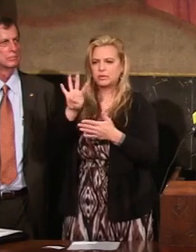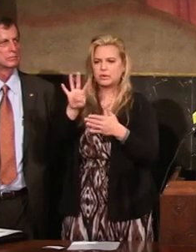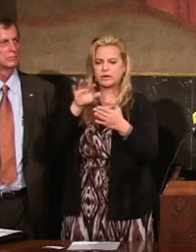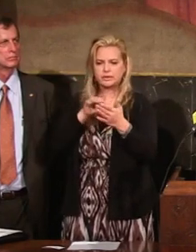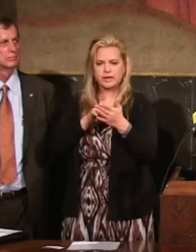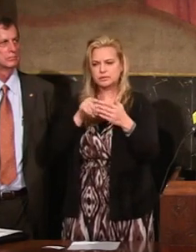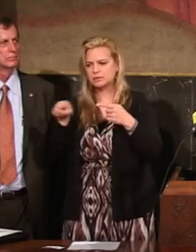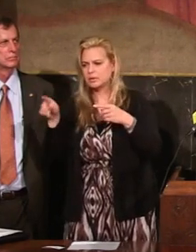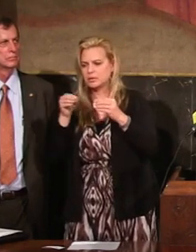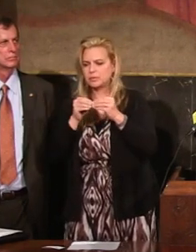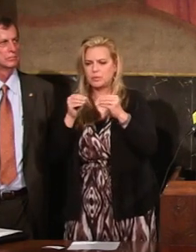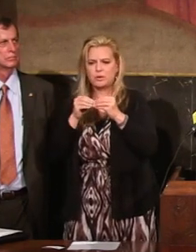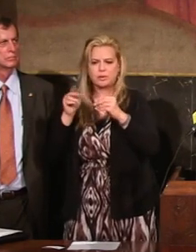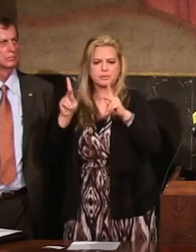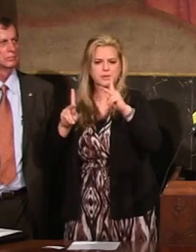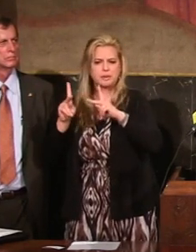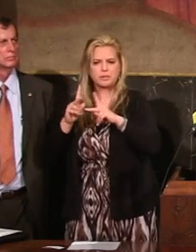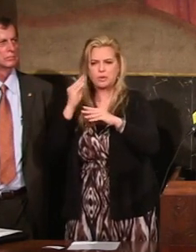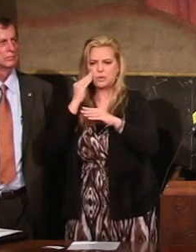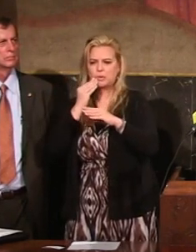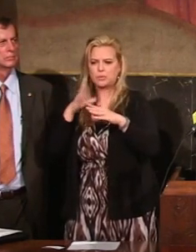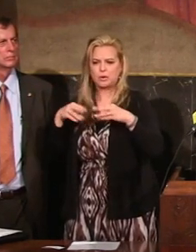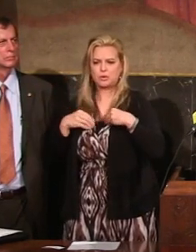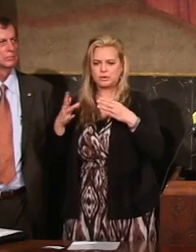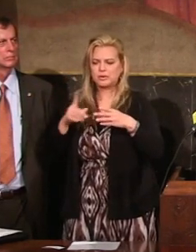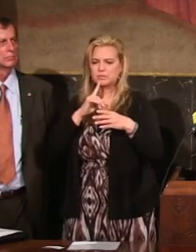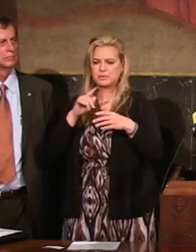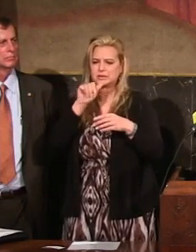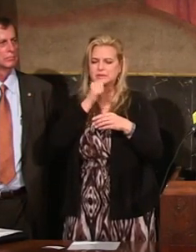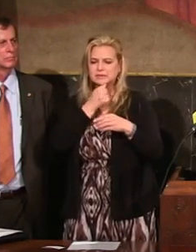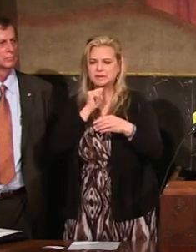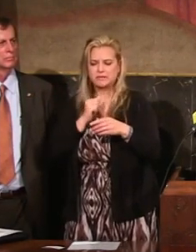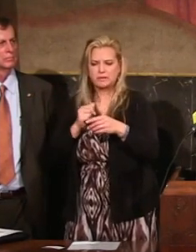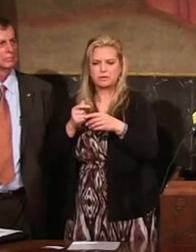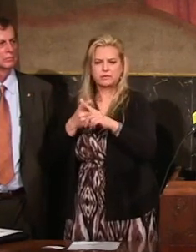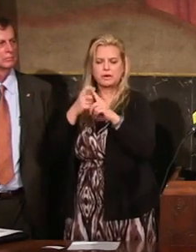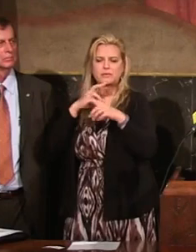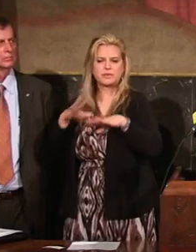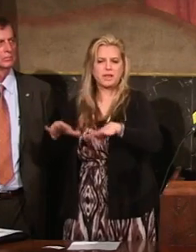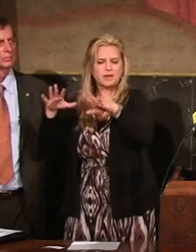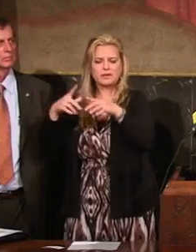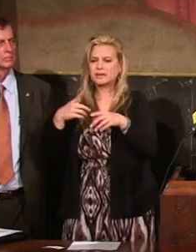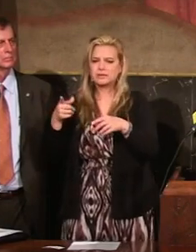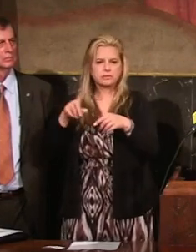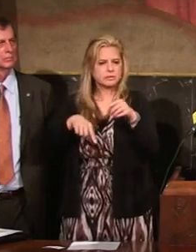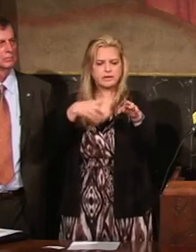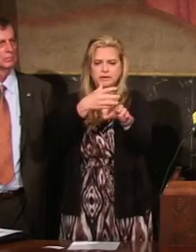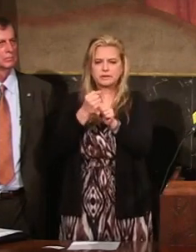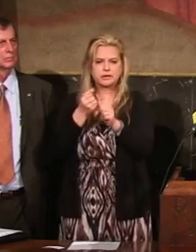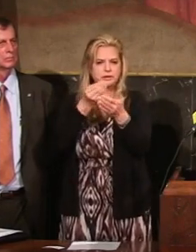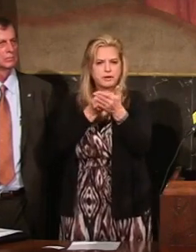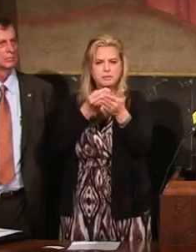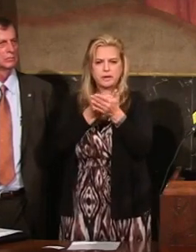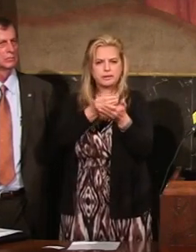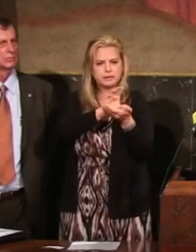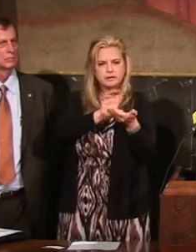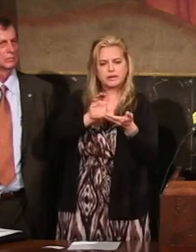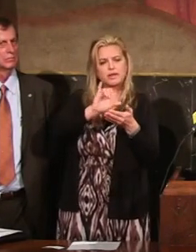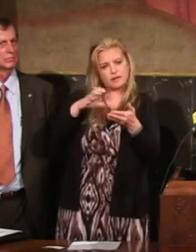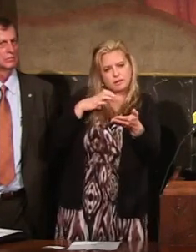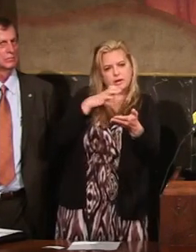4,000 or so homeowners who've been ravaged by the recent floods from receiving the money that's been designated by Congress for that